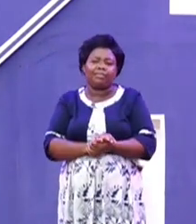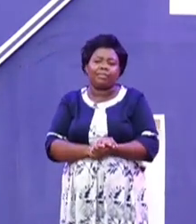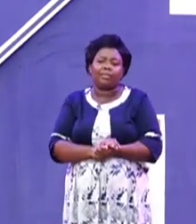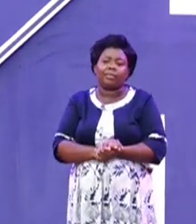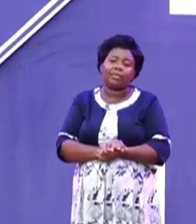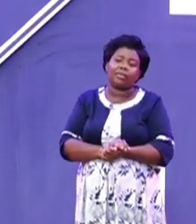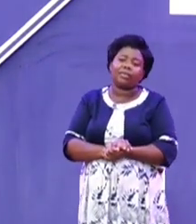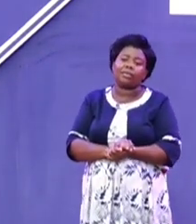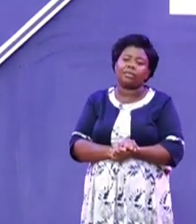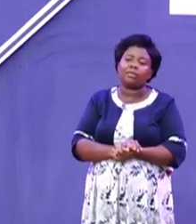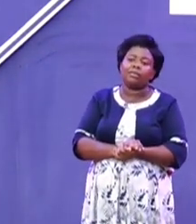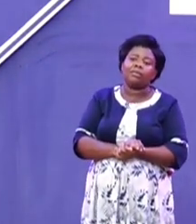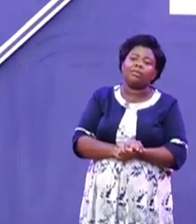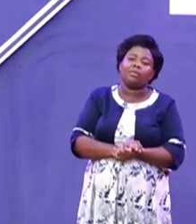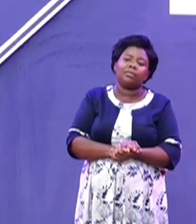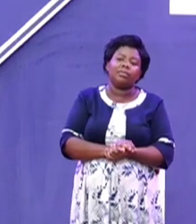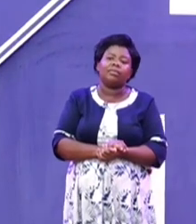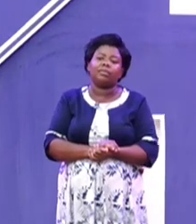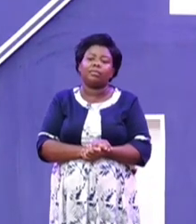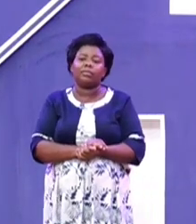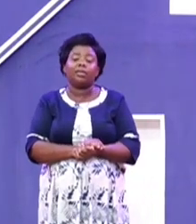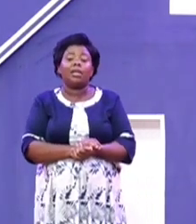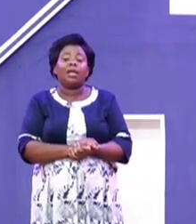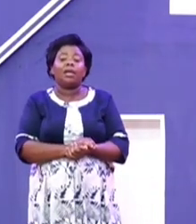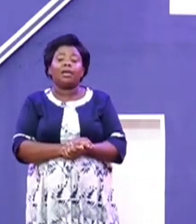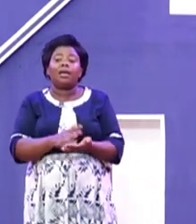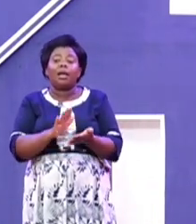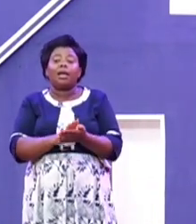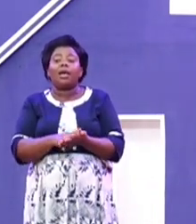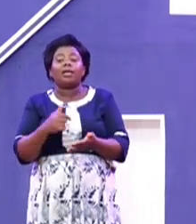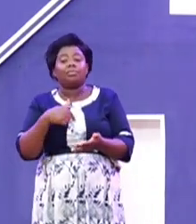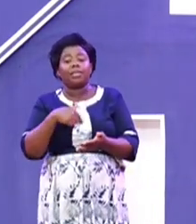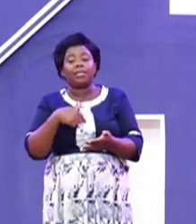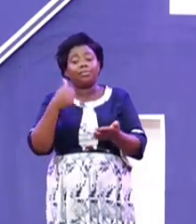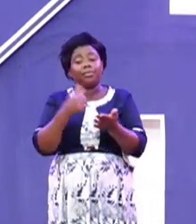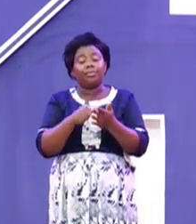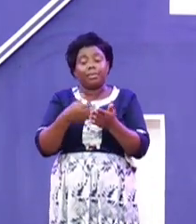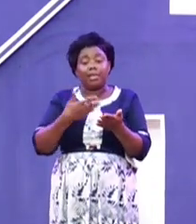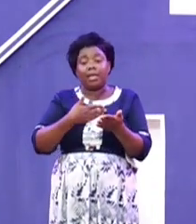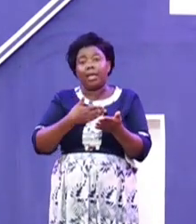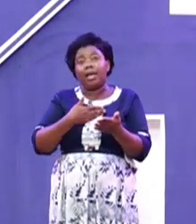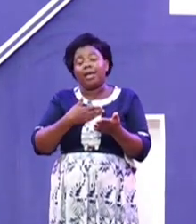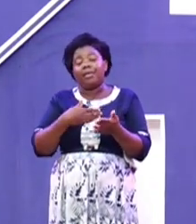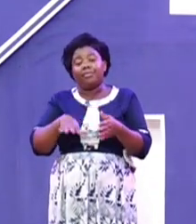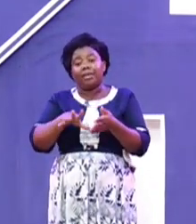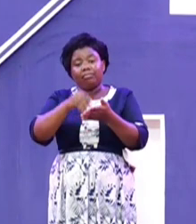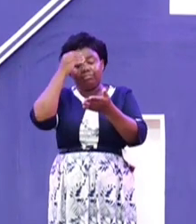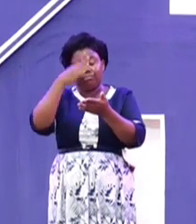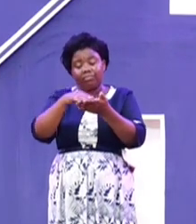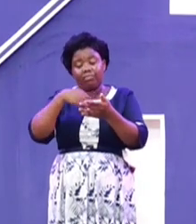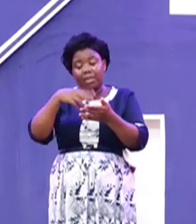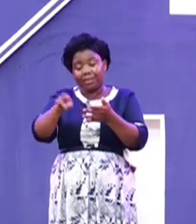yet gotten to know God. And it is one of the lessons I'm failing